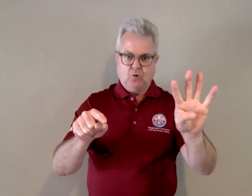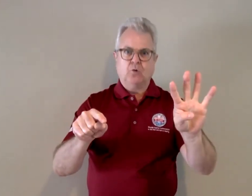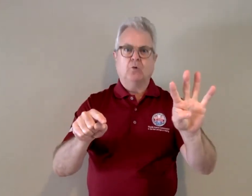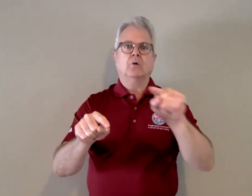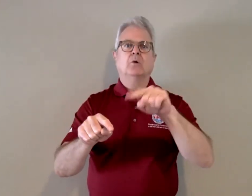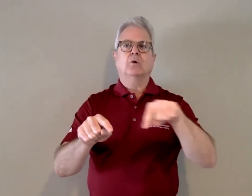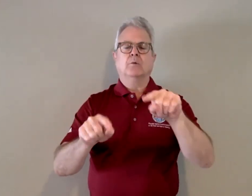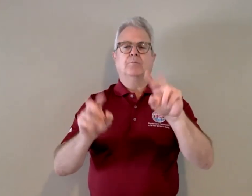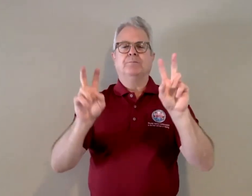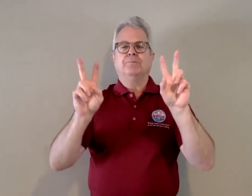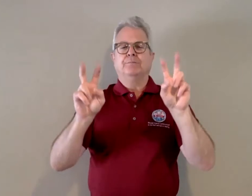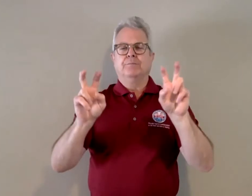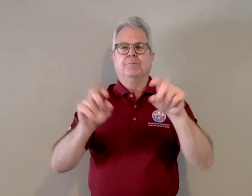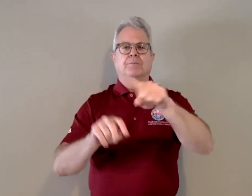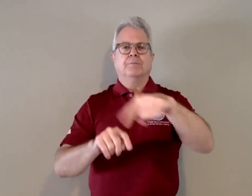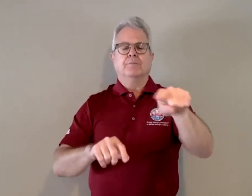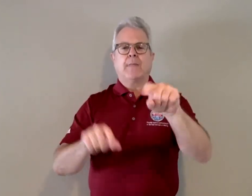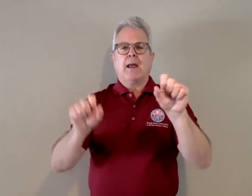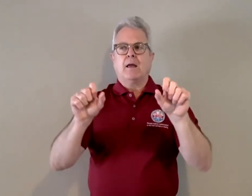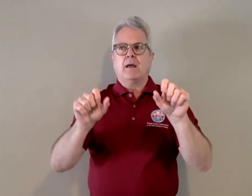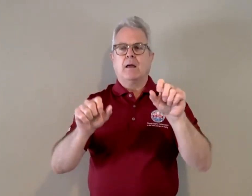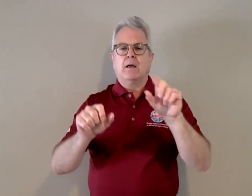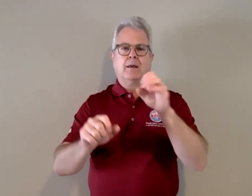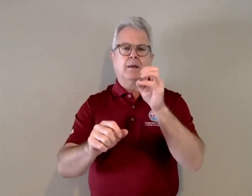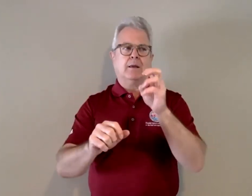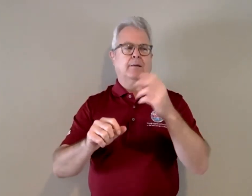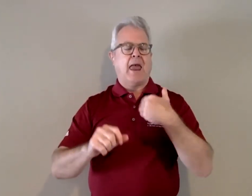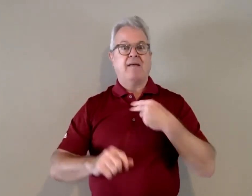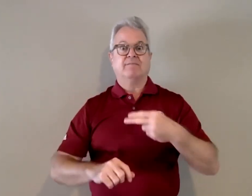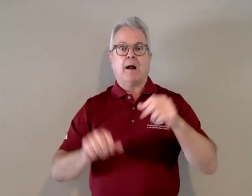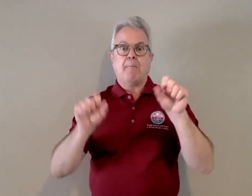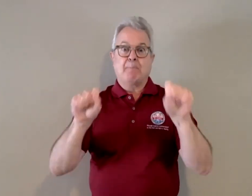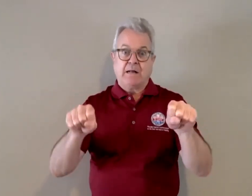People 18 to 64